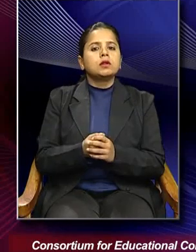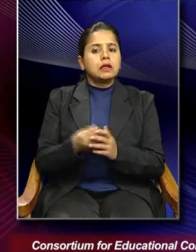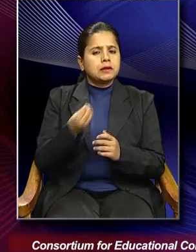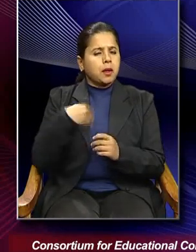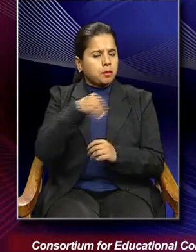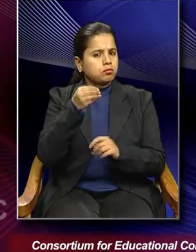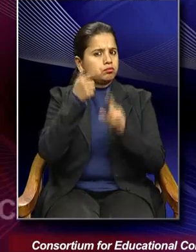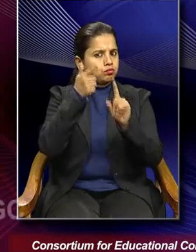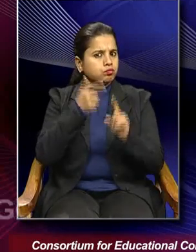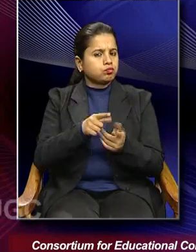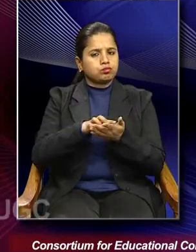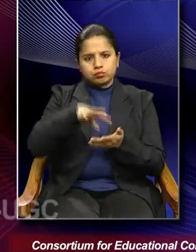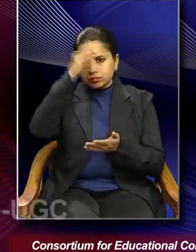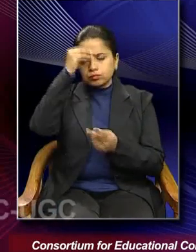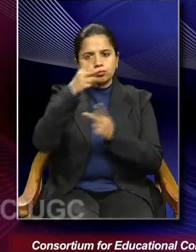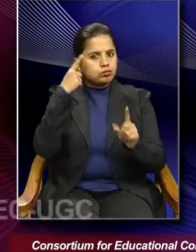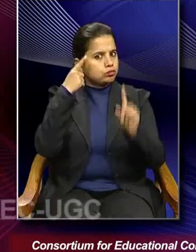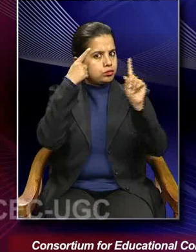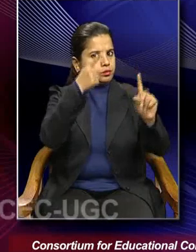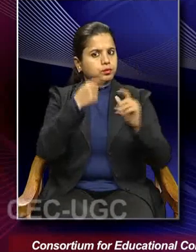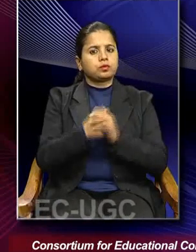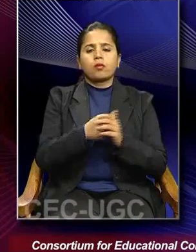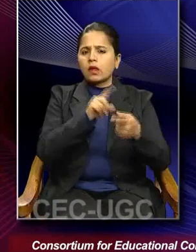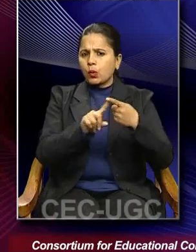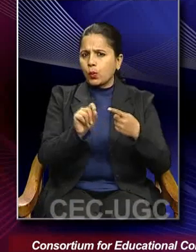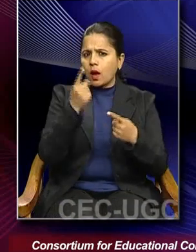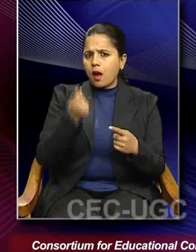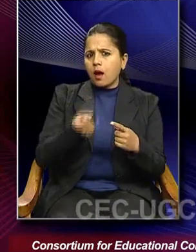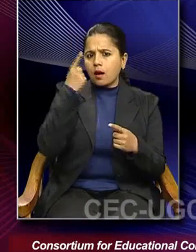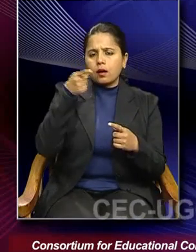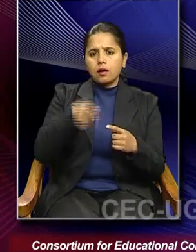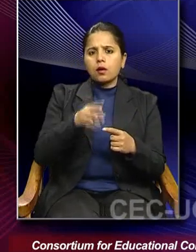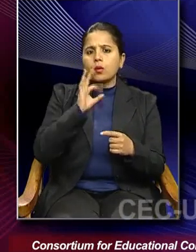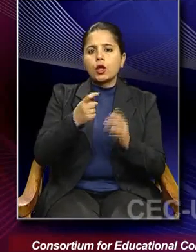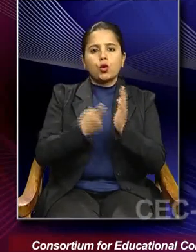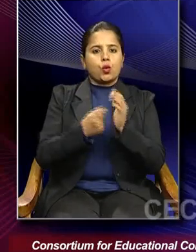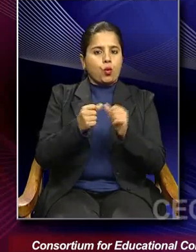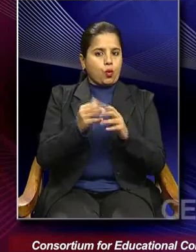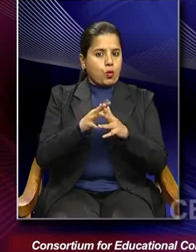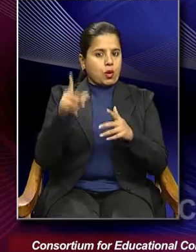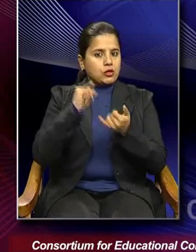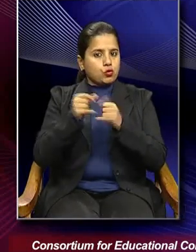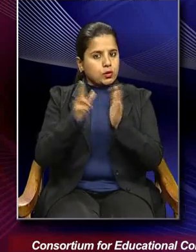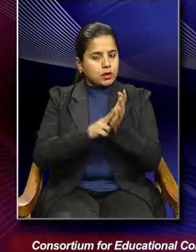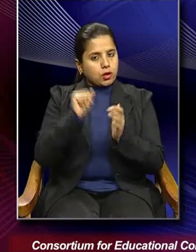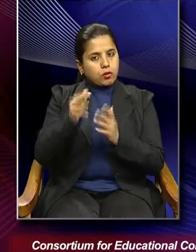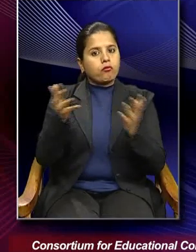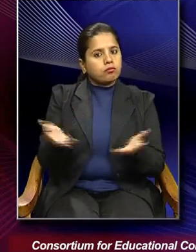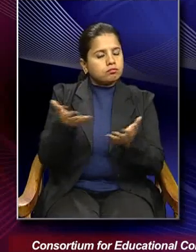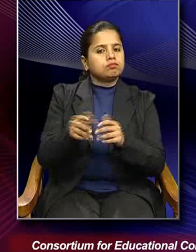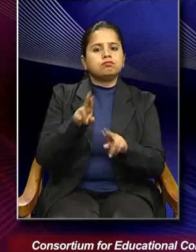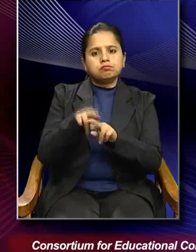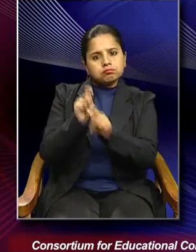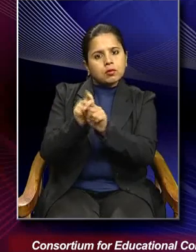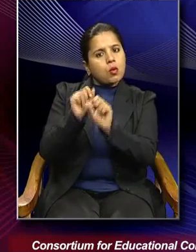key learning objectives. First, to understand the notion of Rolgian welfare function, to understand